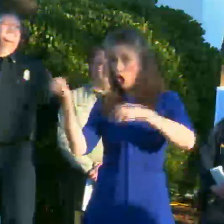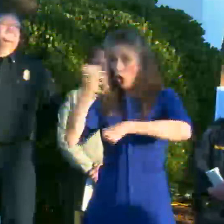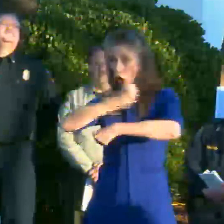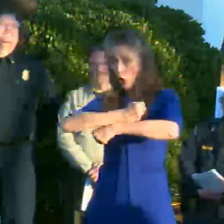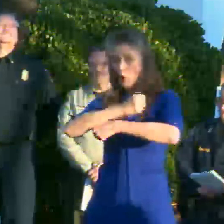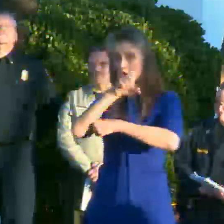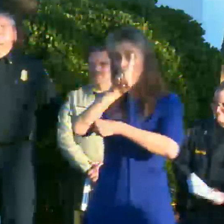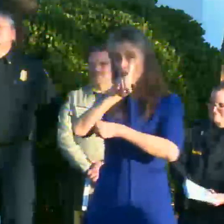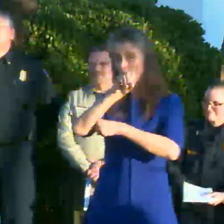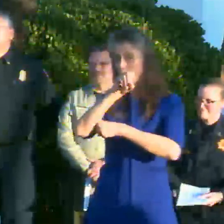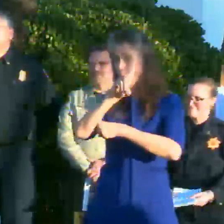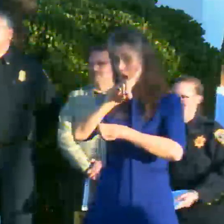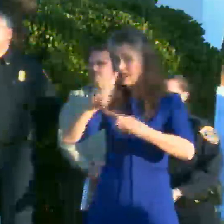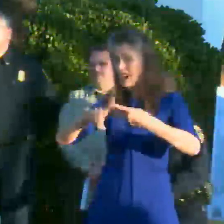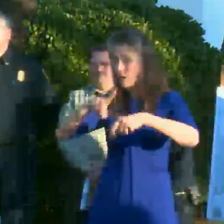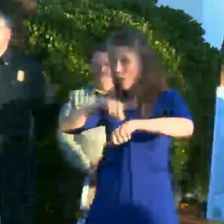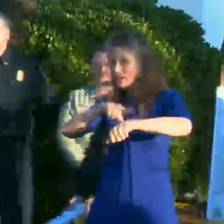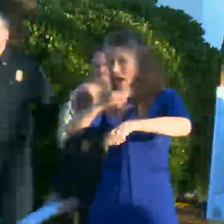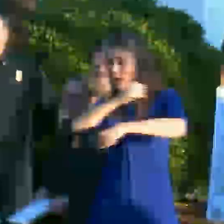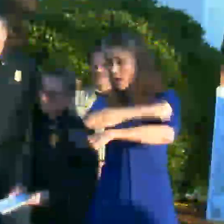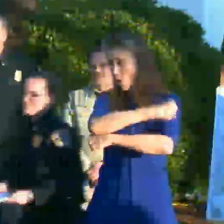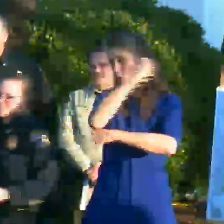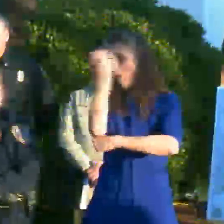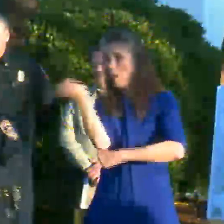Question is about the closure of the 101.